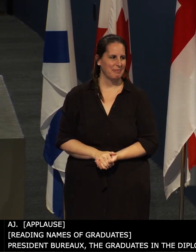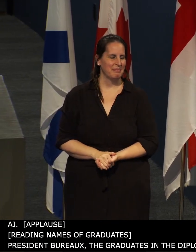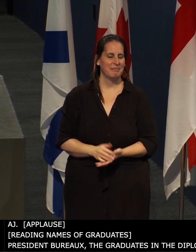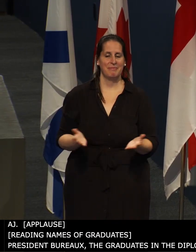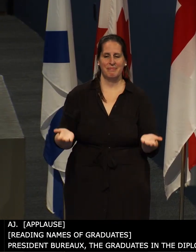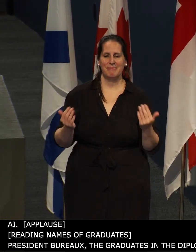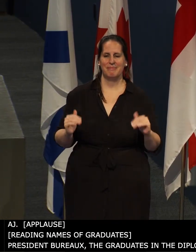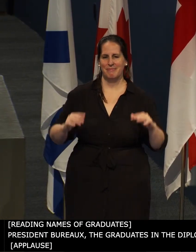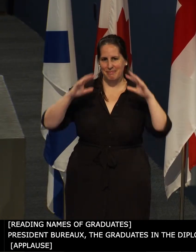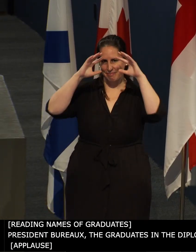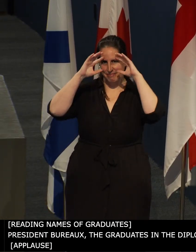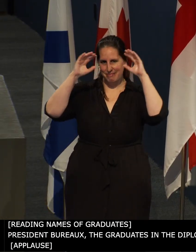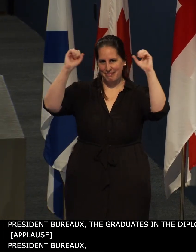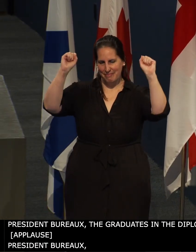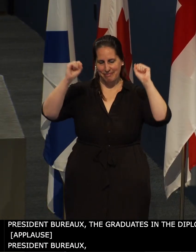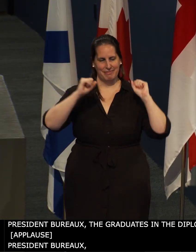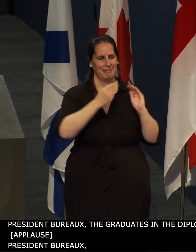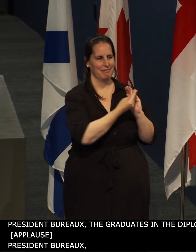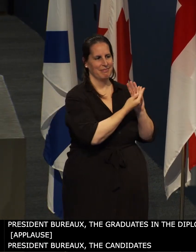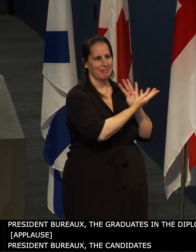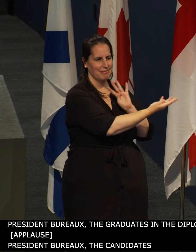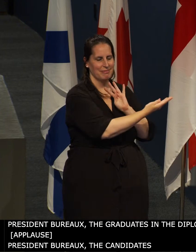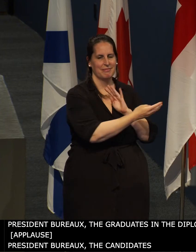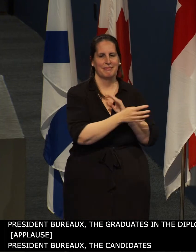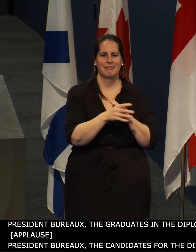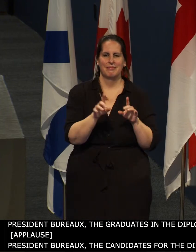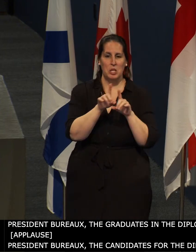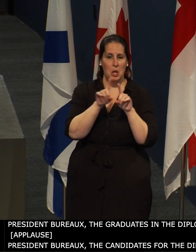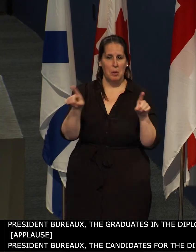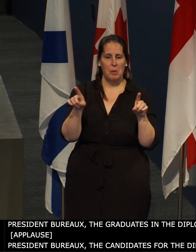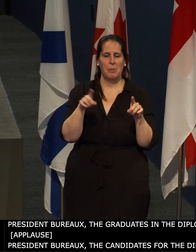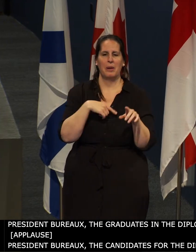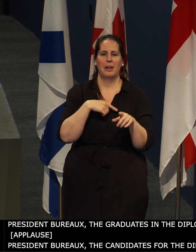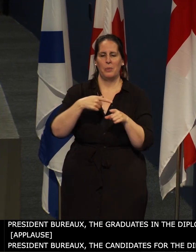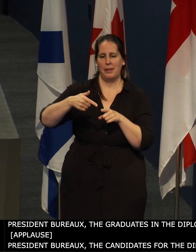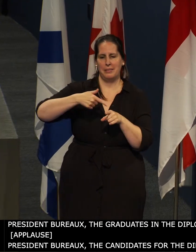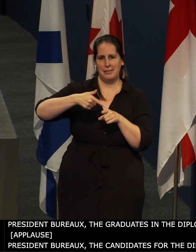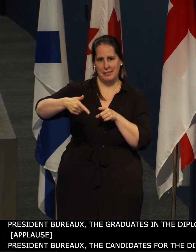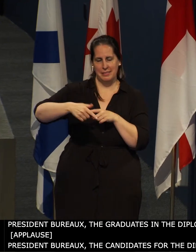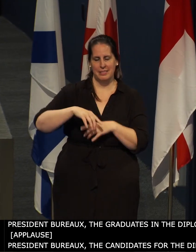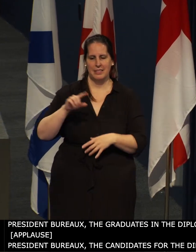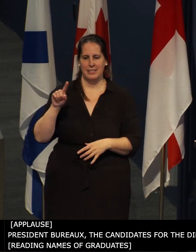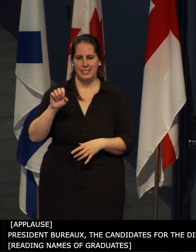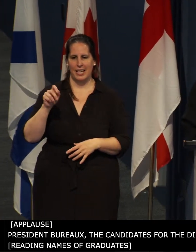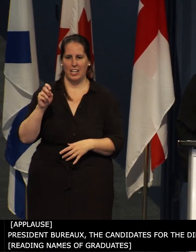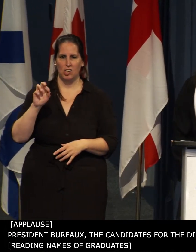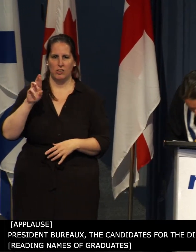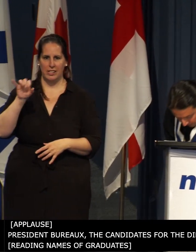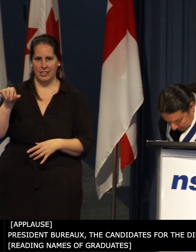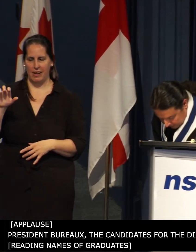President Bureau, the candidates for the Diploma in Welding. Zachary Adams.